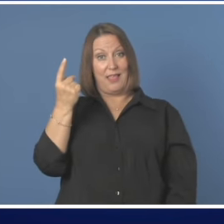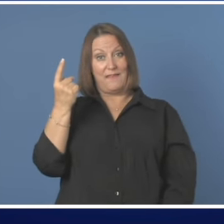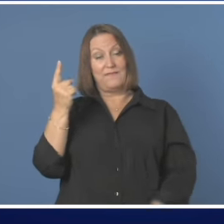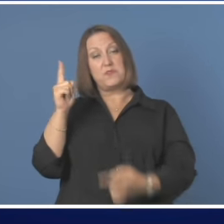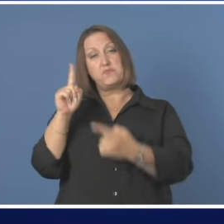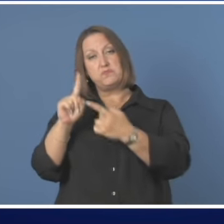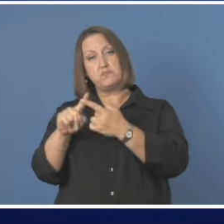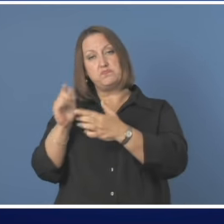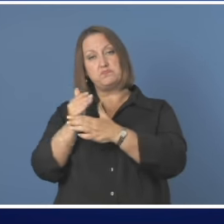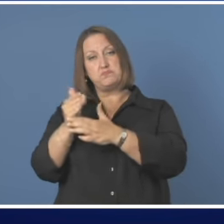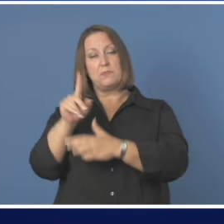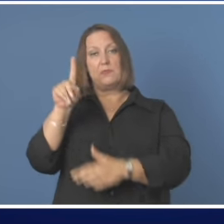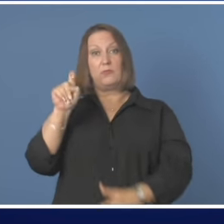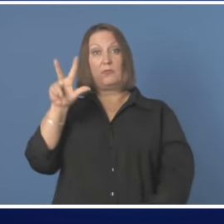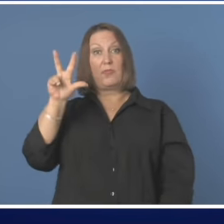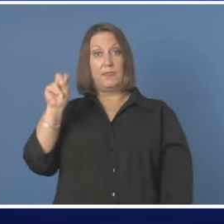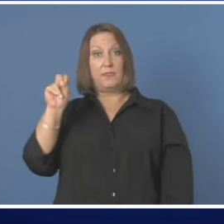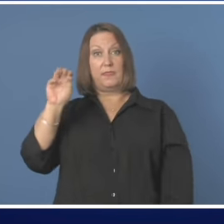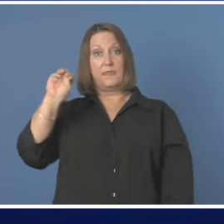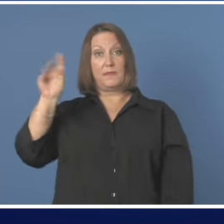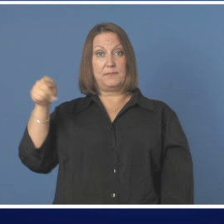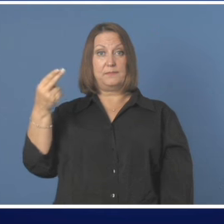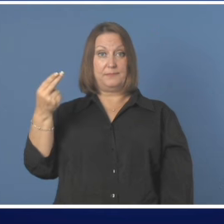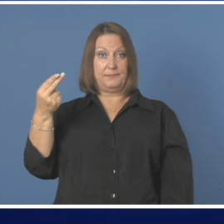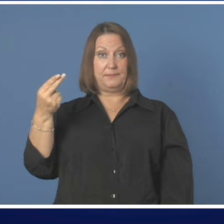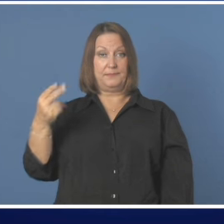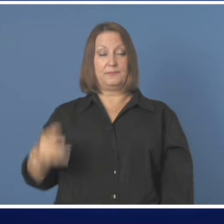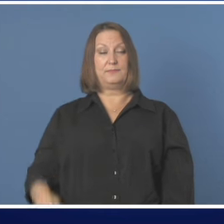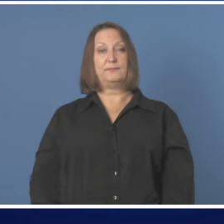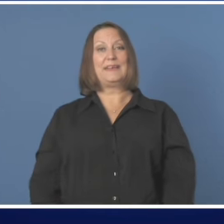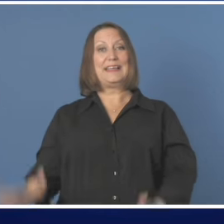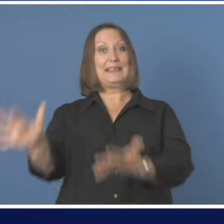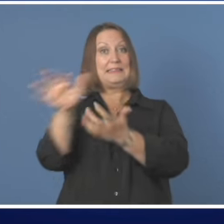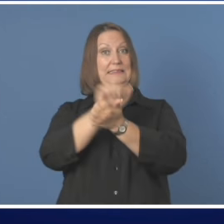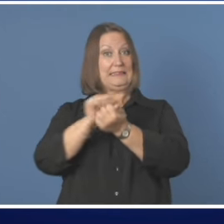111 to 130 miles per hour.